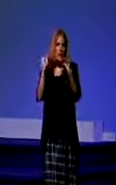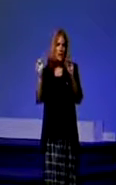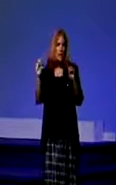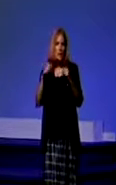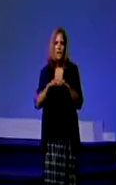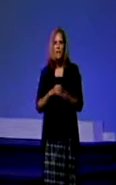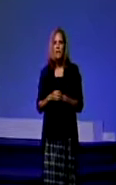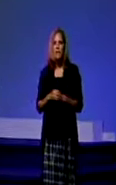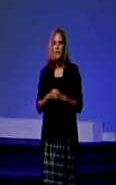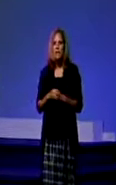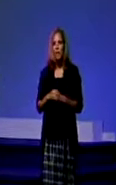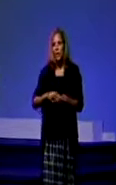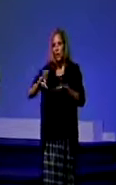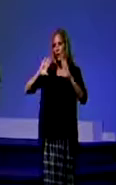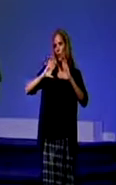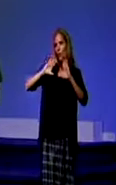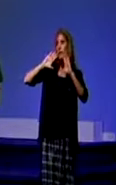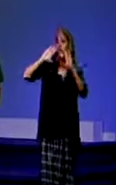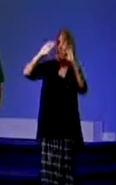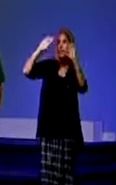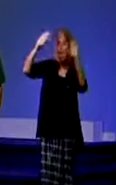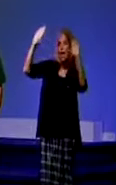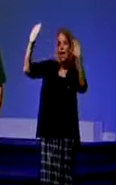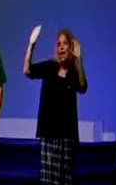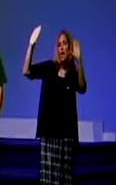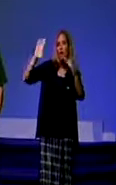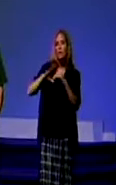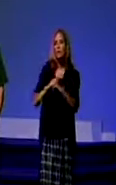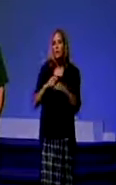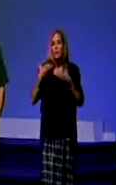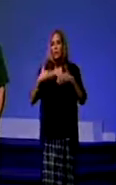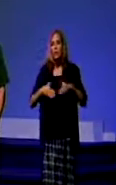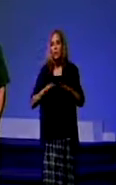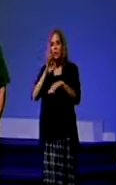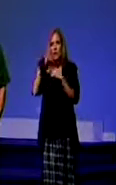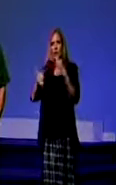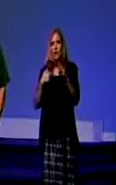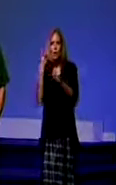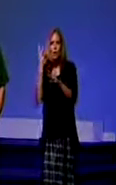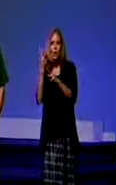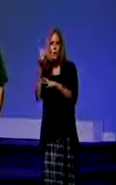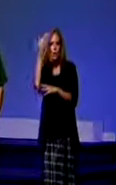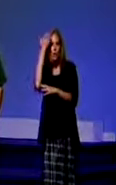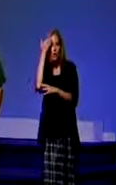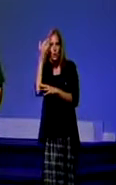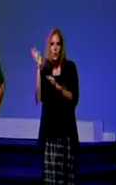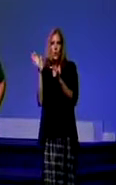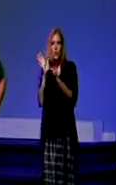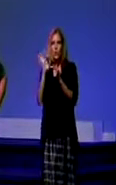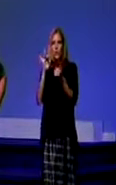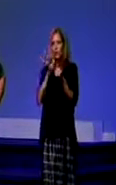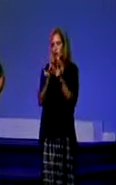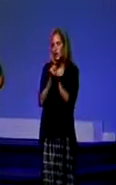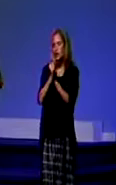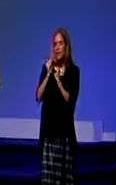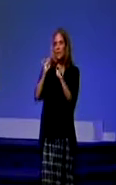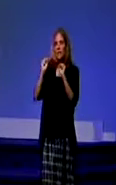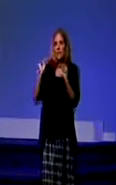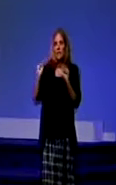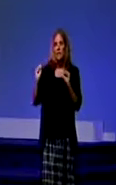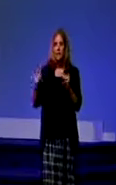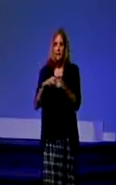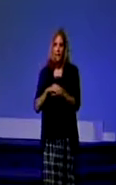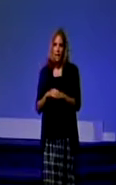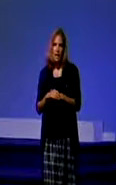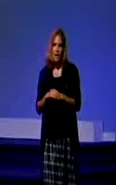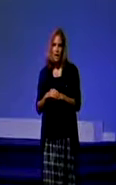Jesus saves. Raise a shout to let all the world know that